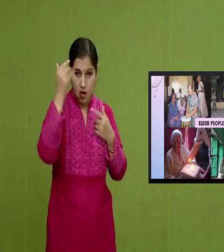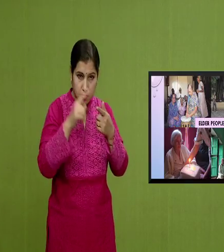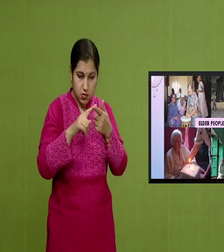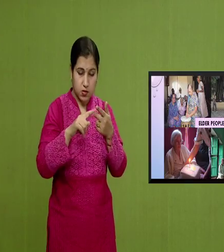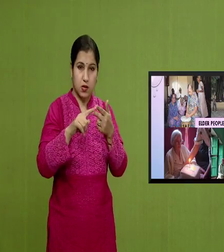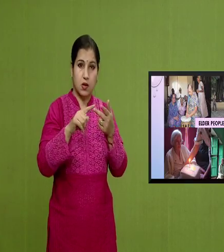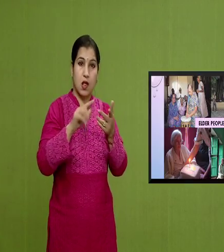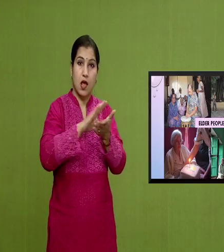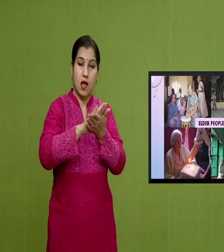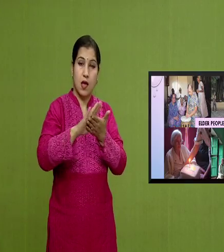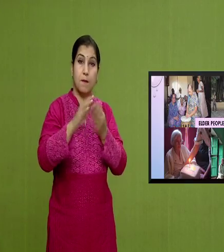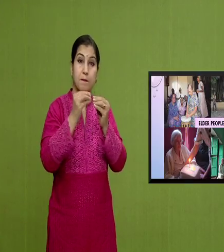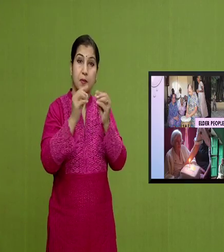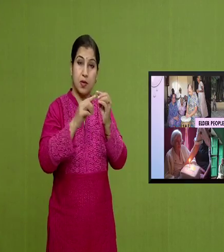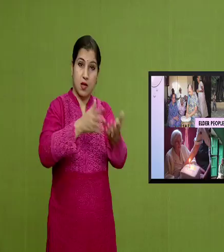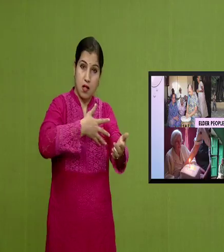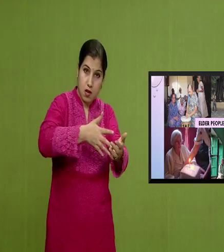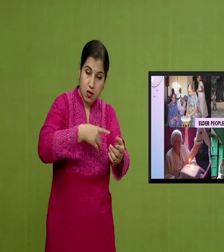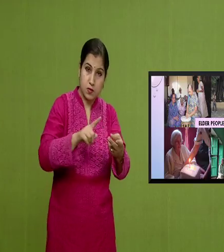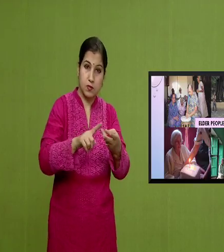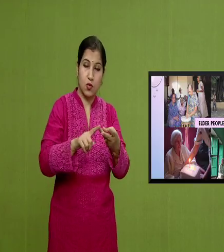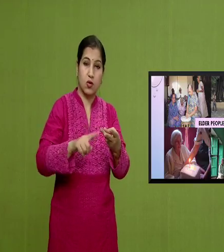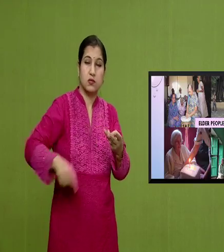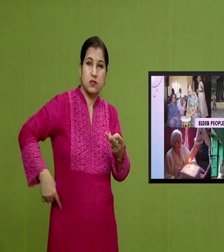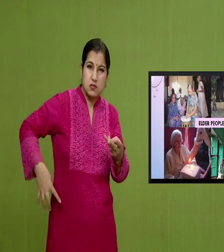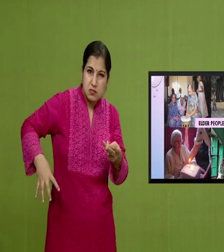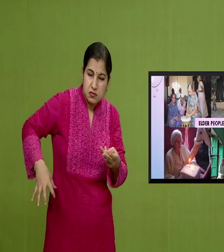pressure, arthritis, etc.